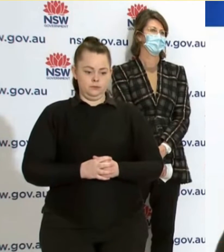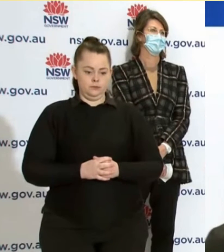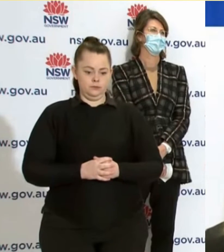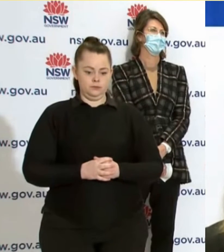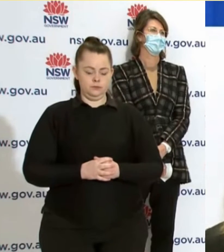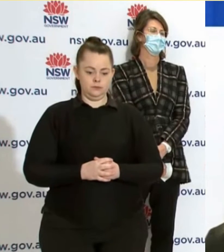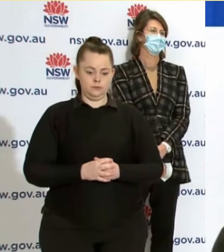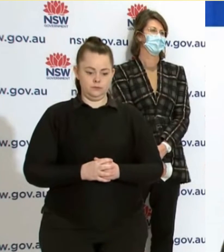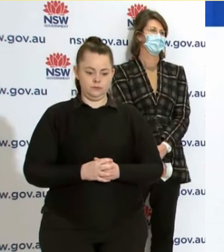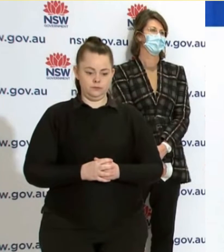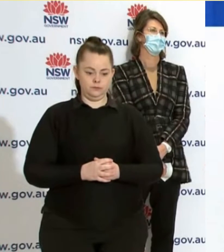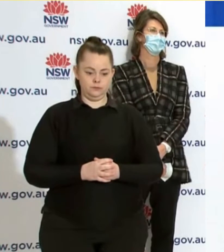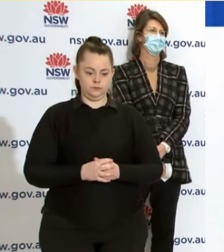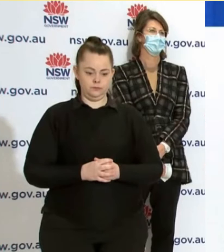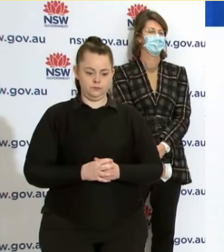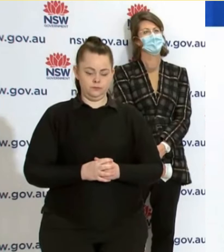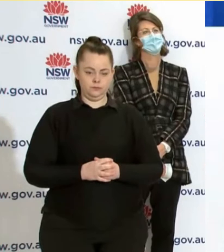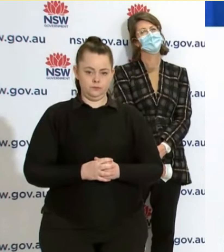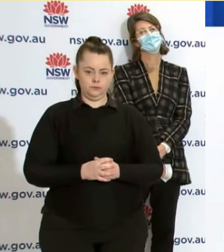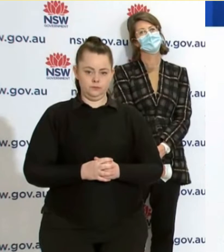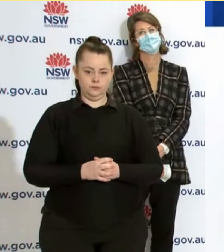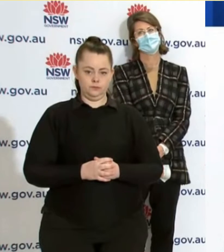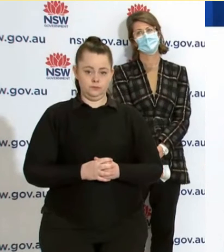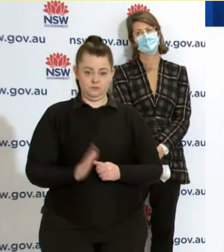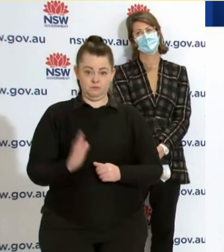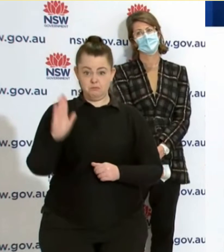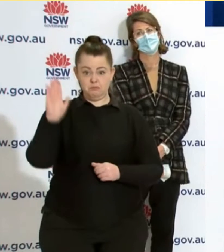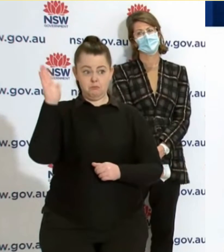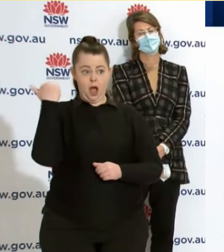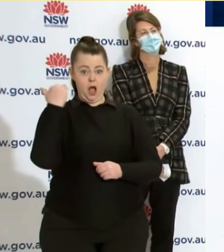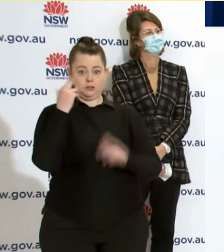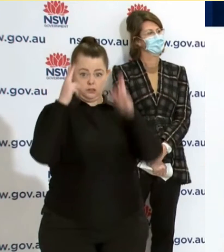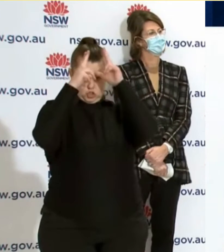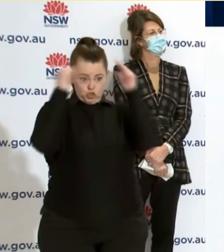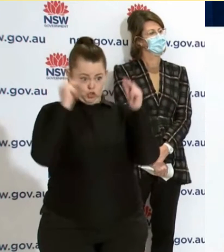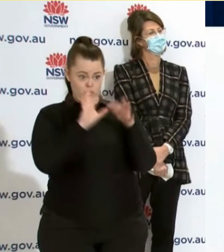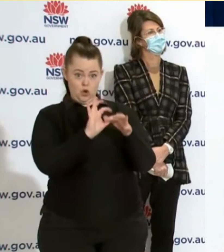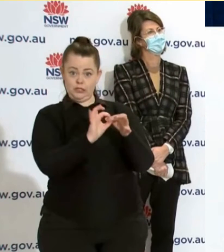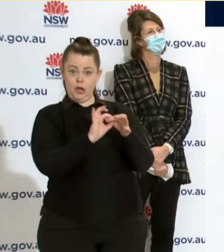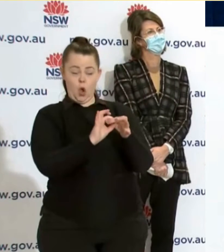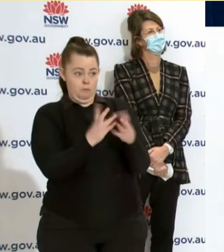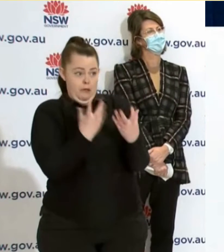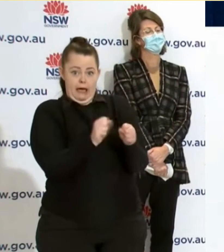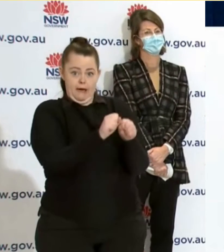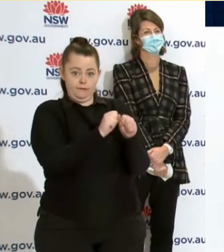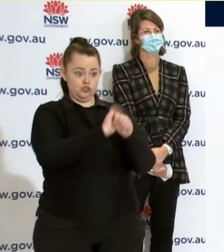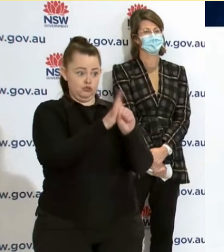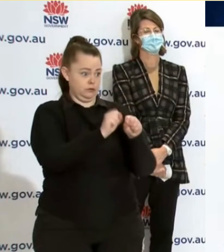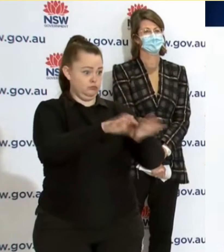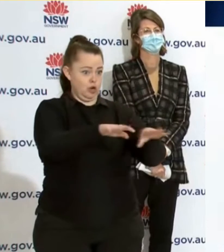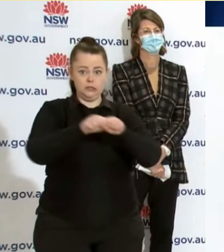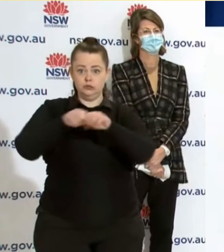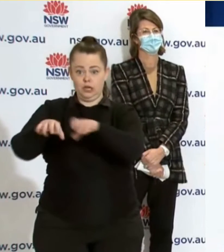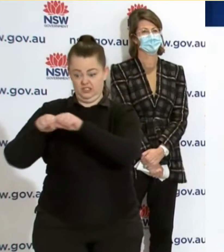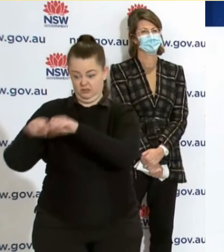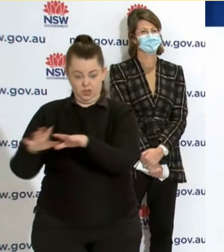has been the fact that we've had a number of aged care exposures, and it's been pleasing to see that we haven't seen the death